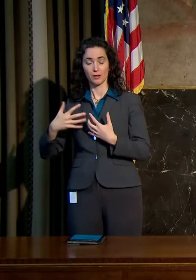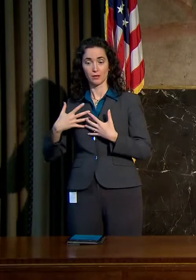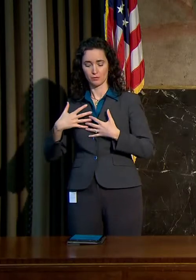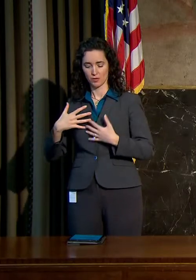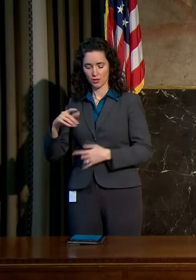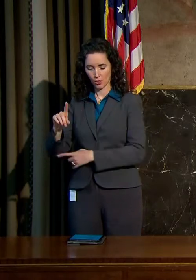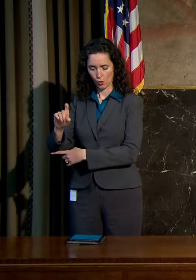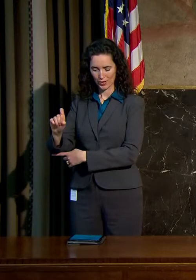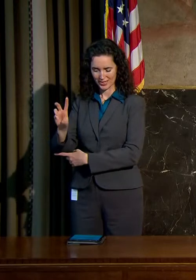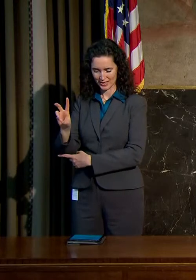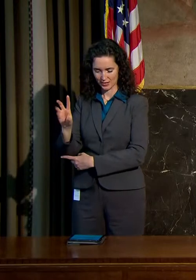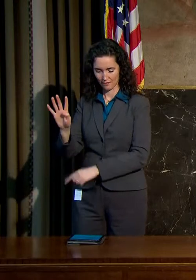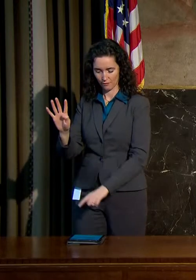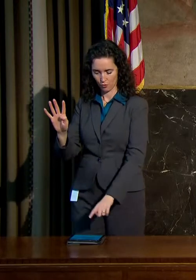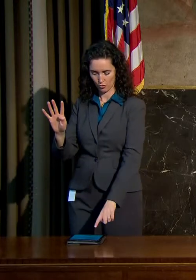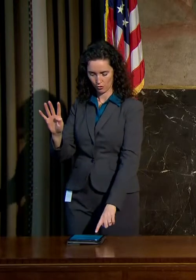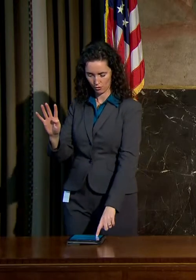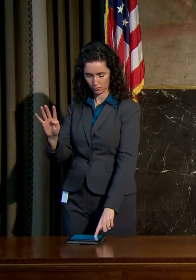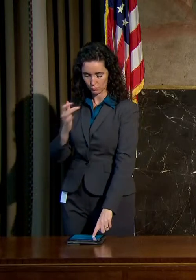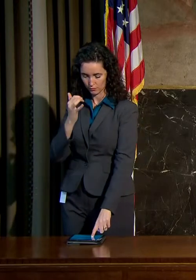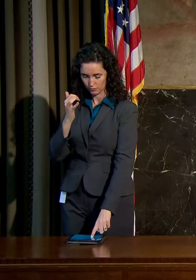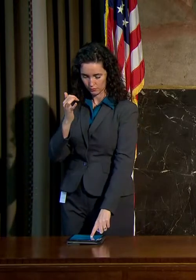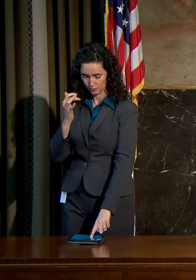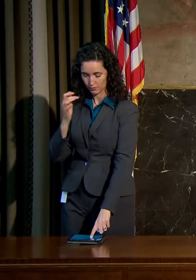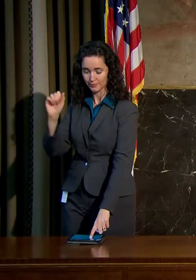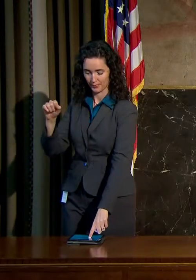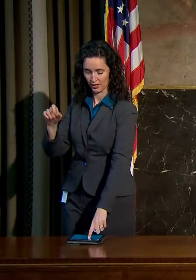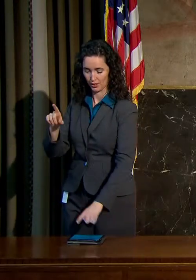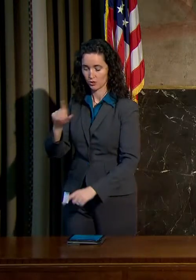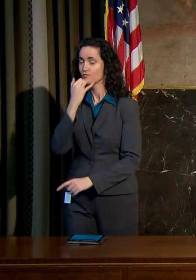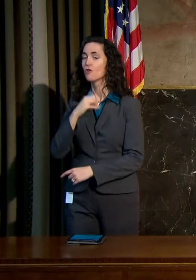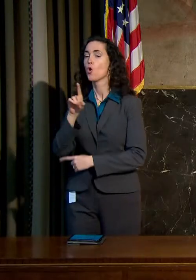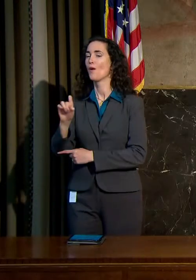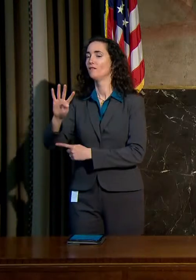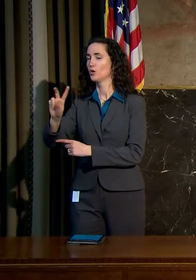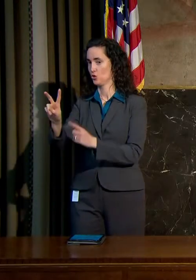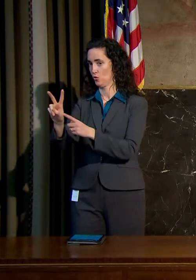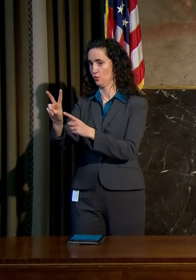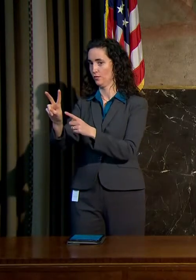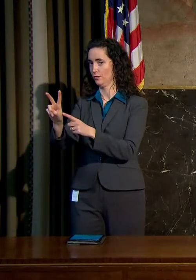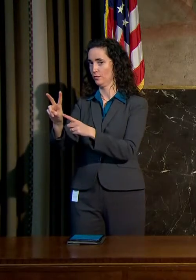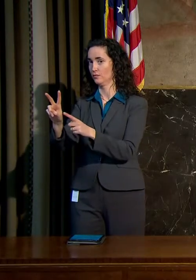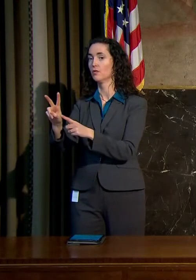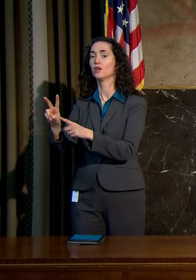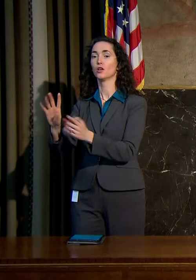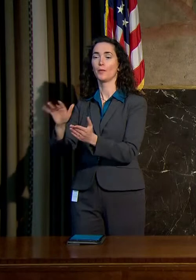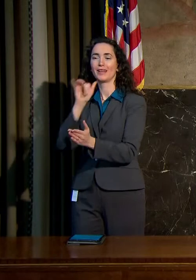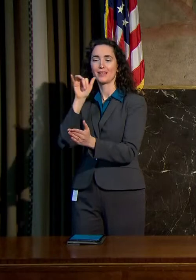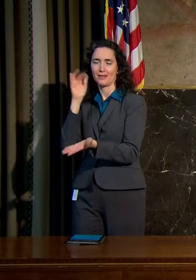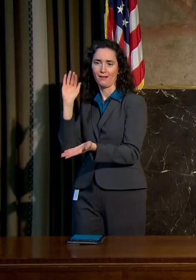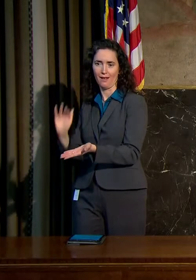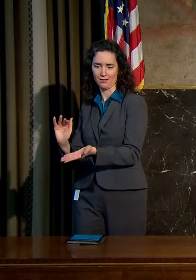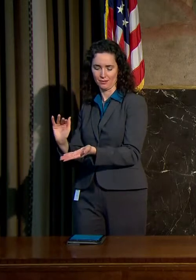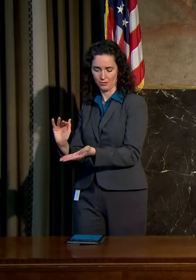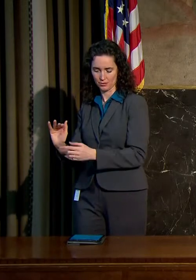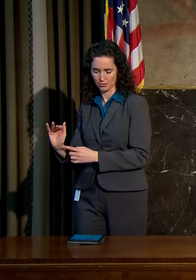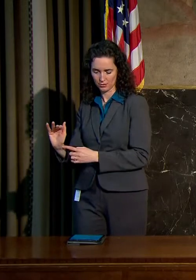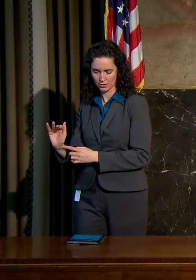from yesterday. And unfortunately, and very sadly, we've had 37 additional deaths. And we're